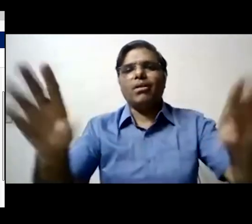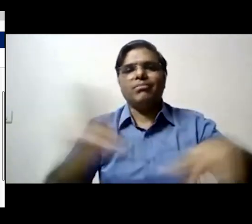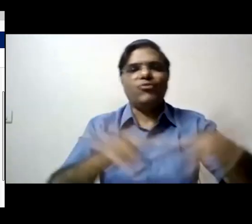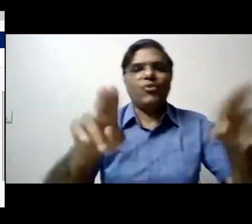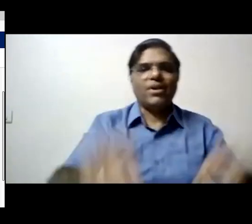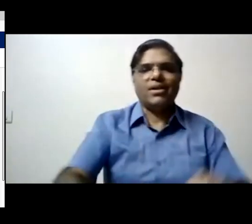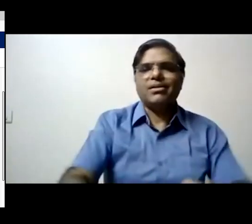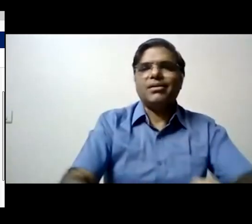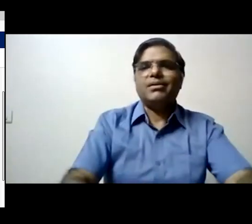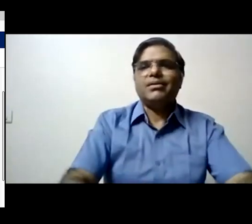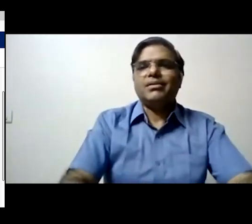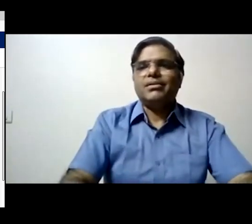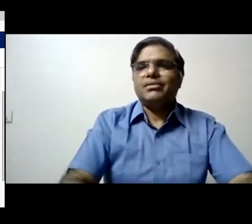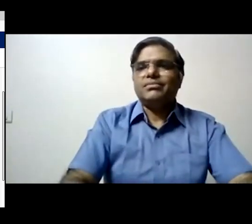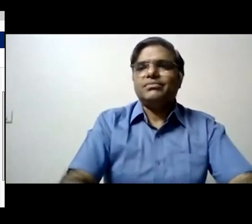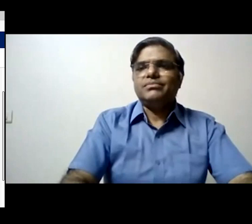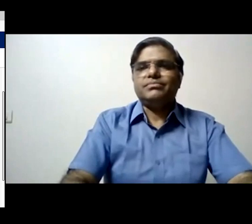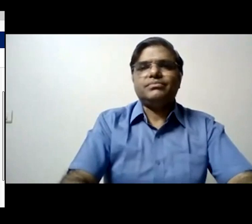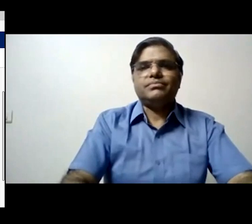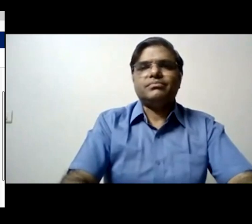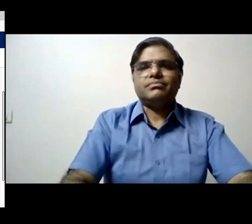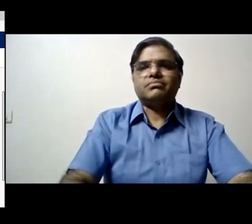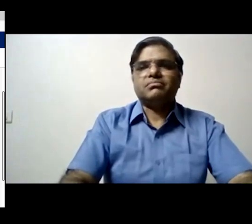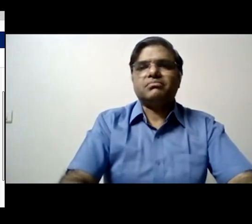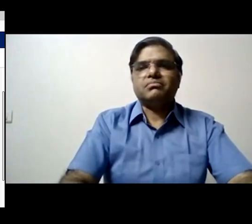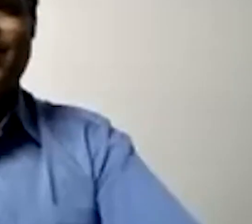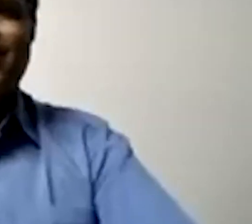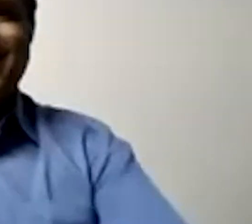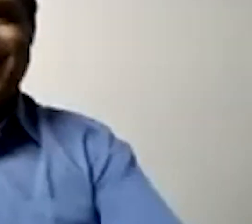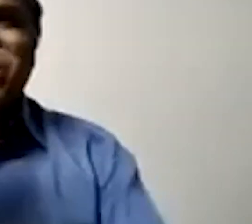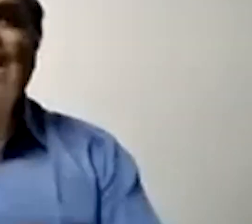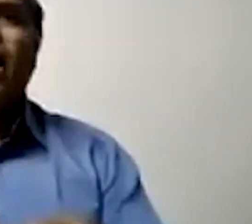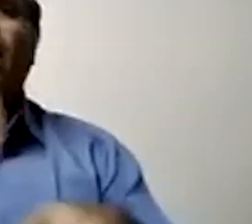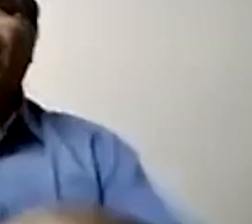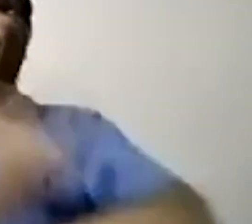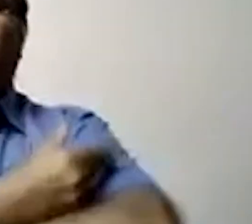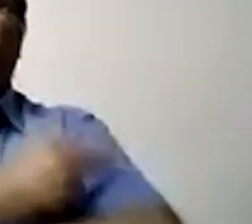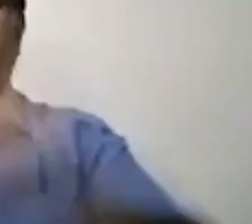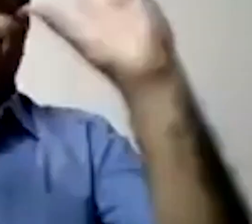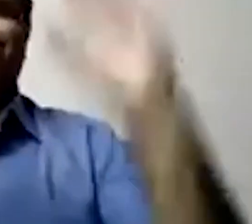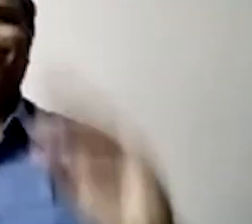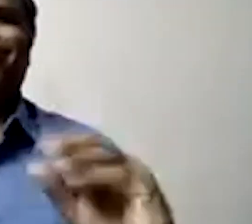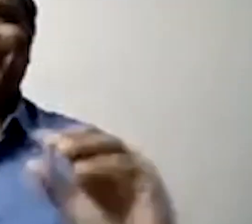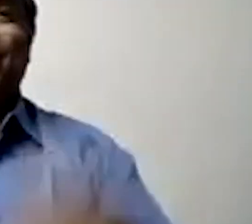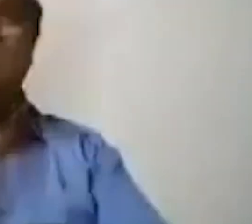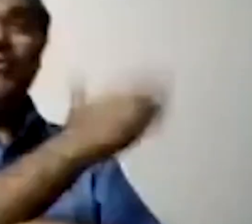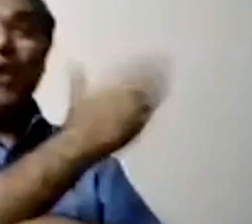All places are booked. As you can see, fully booked has been mentioned. So you